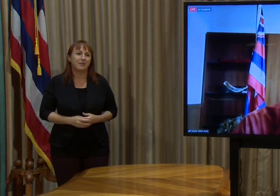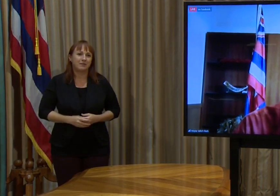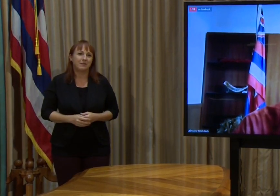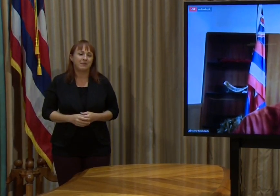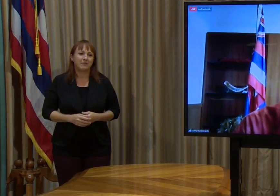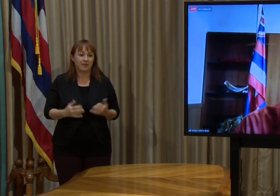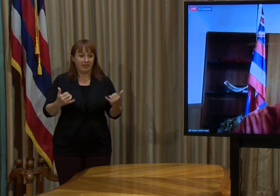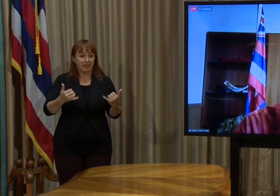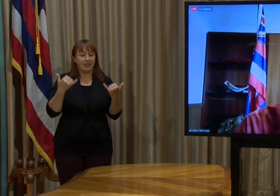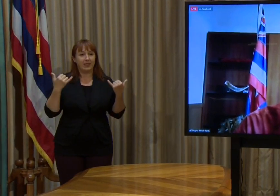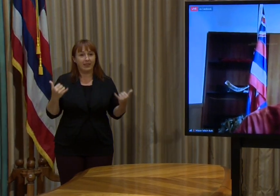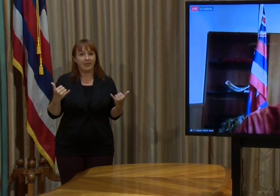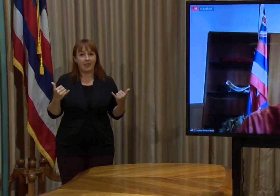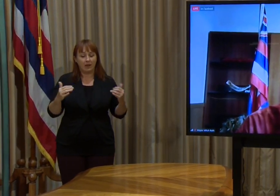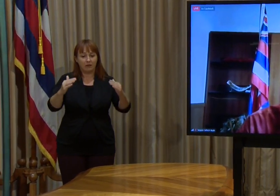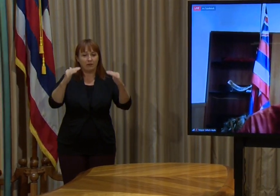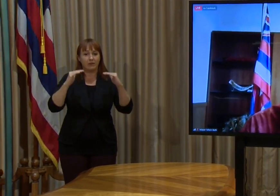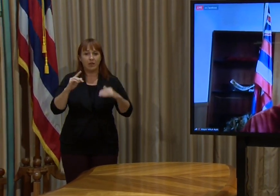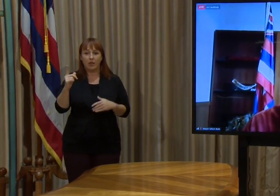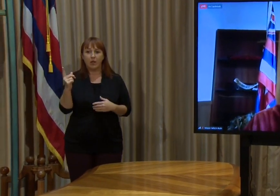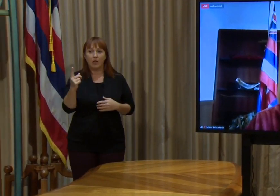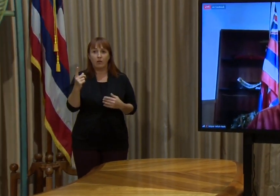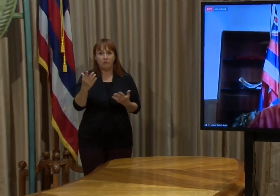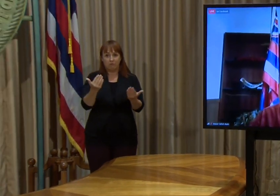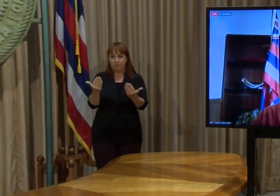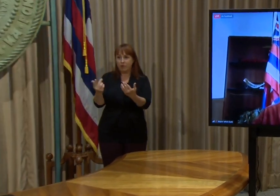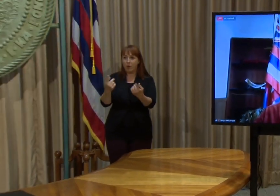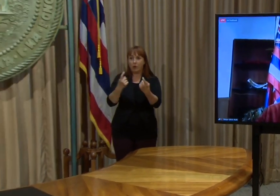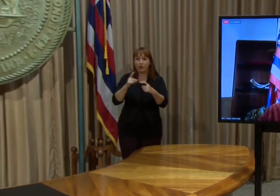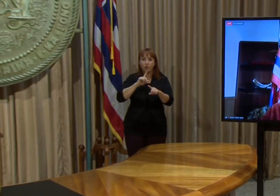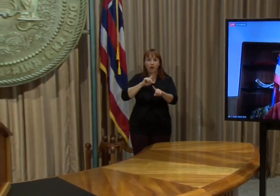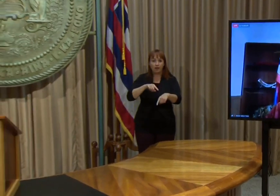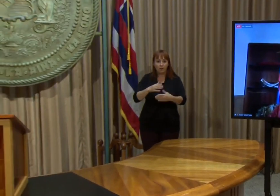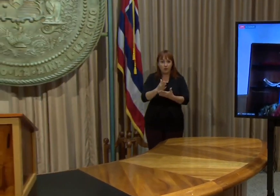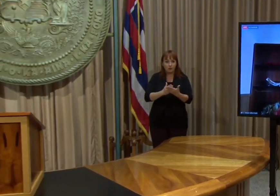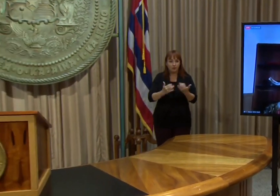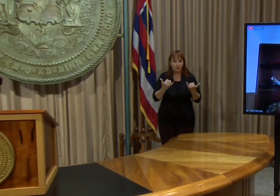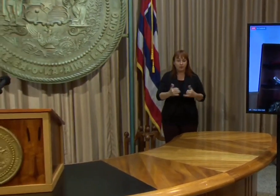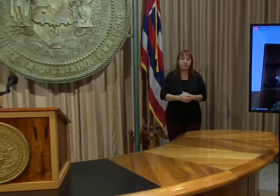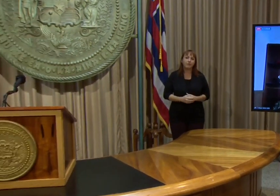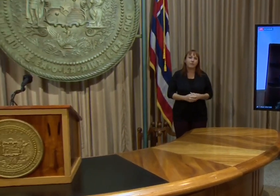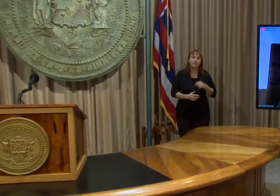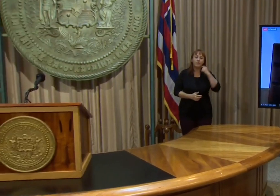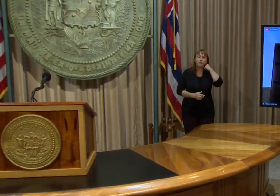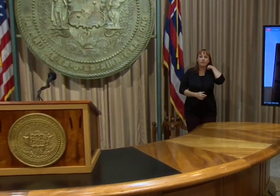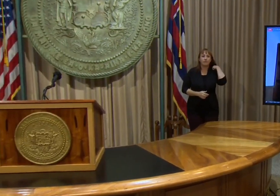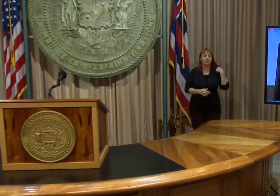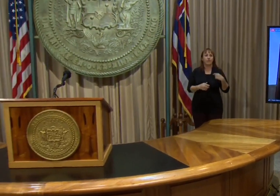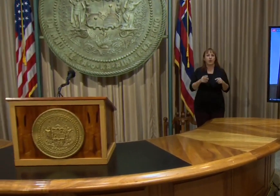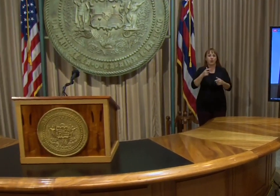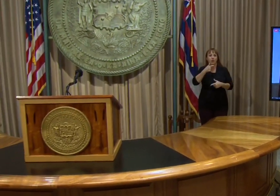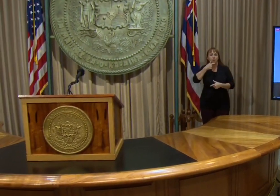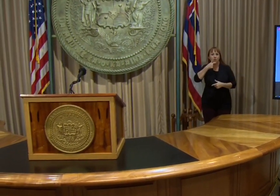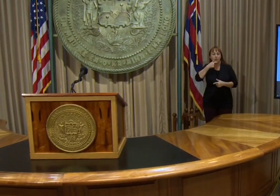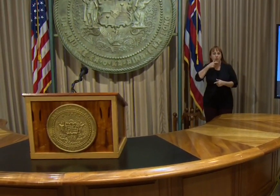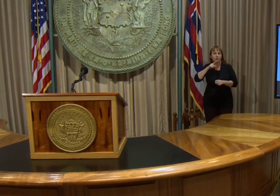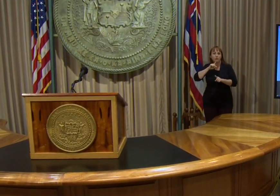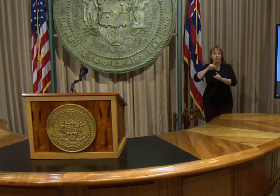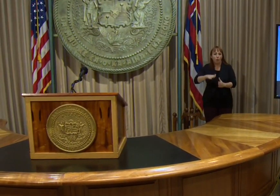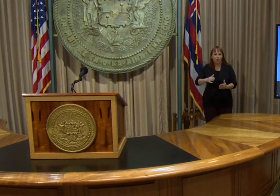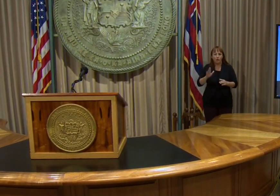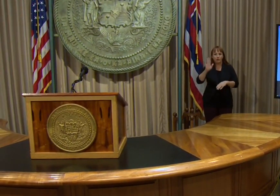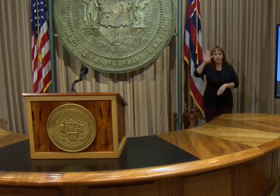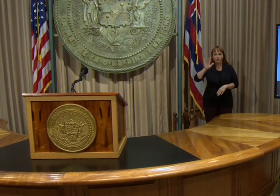Now, moving on to our question and answer section. So participating reporters, if you have any questions,